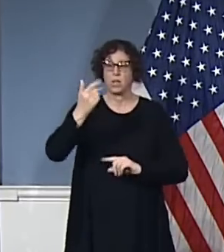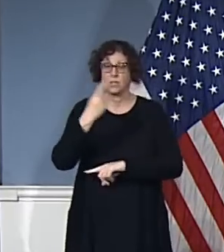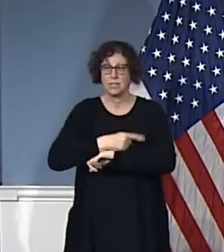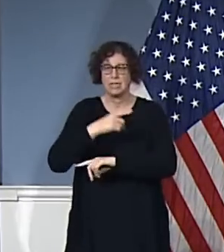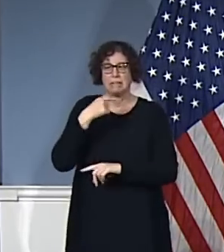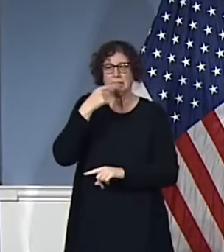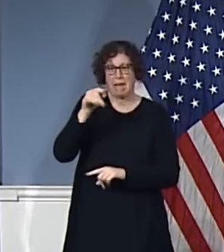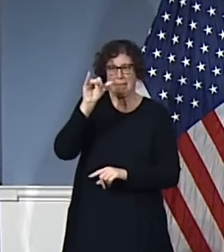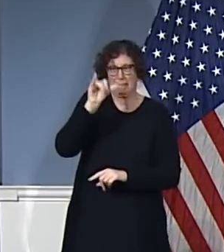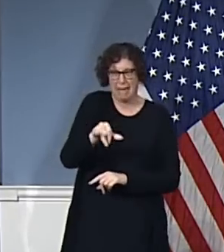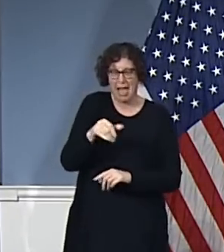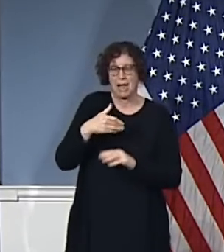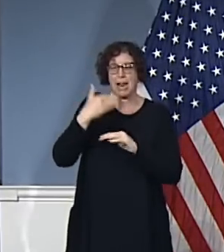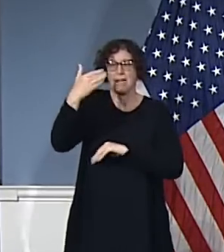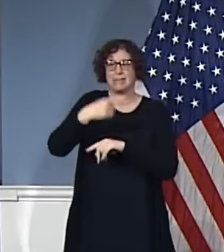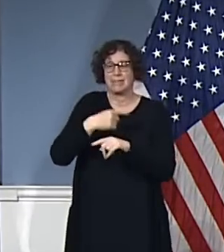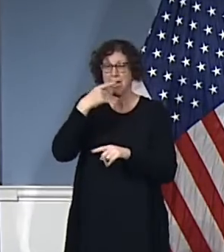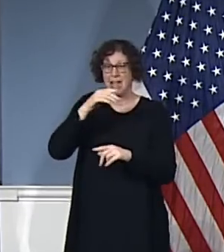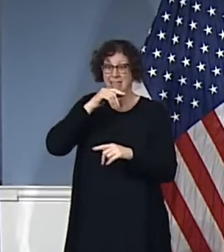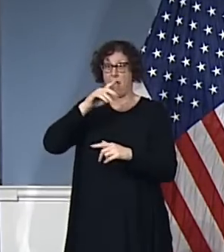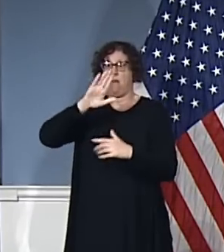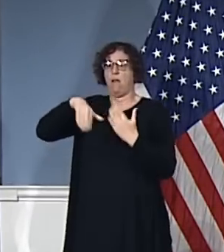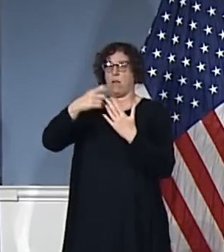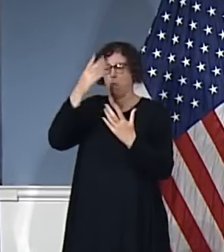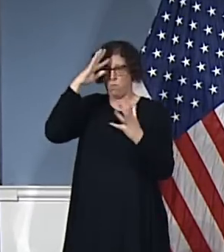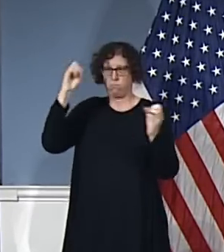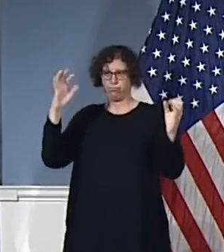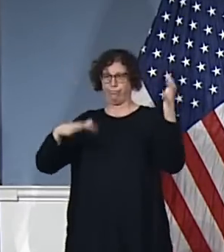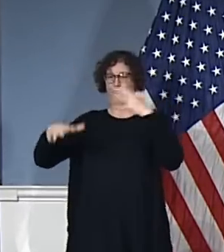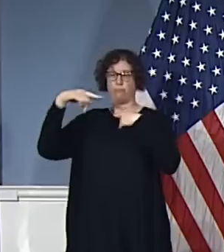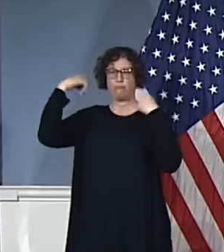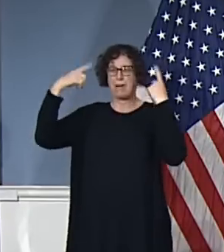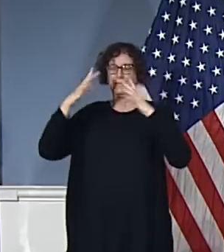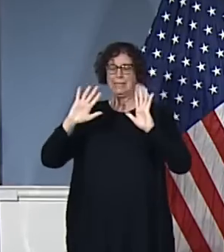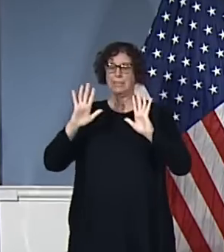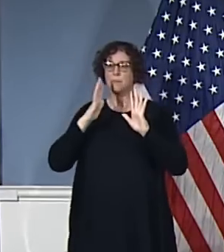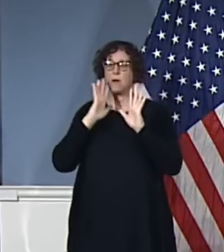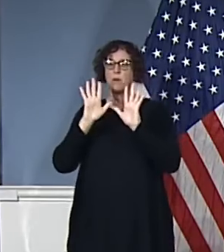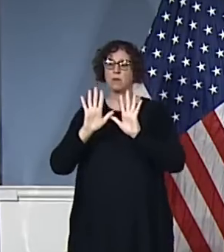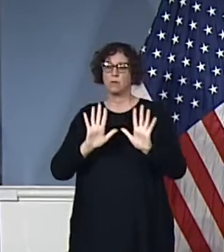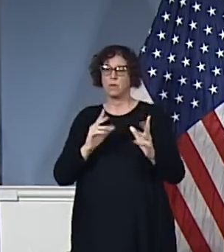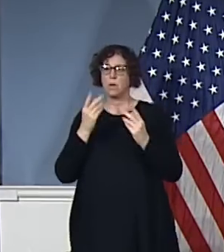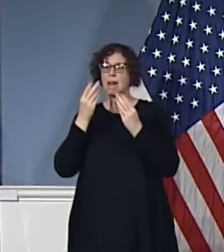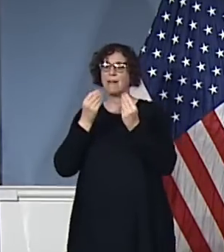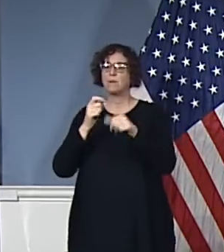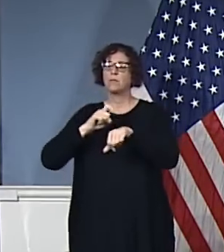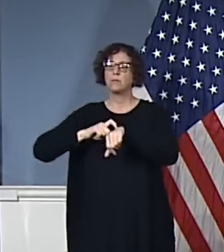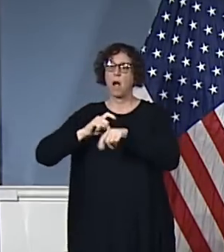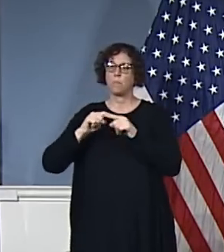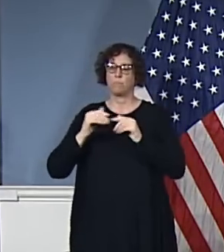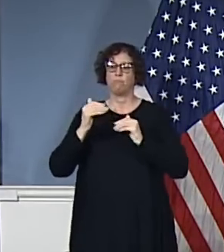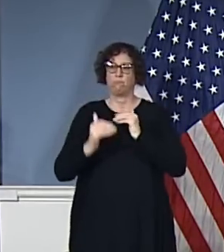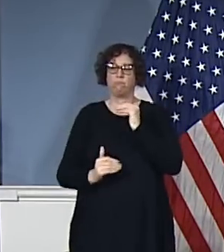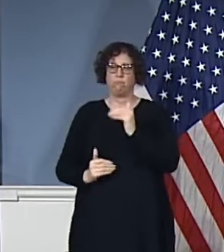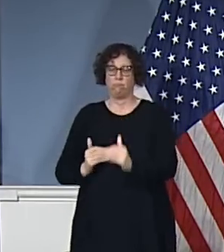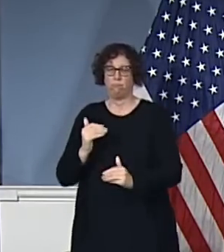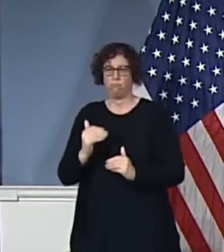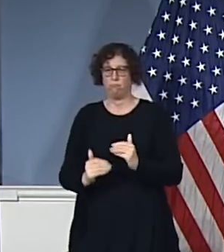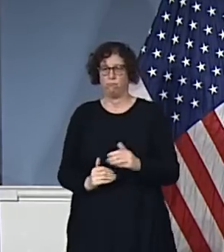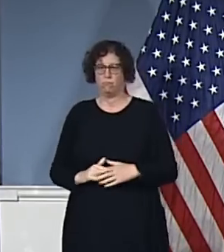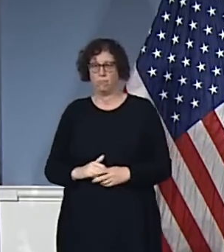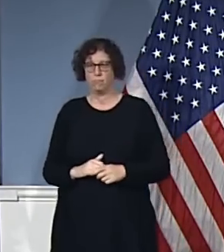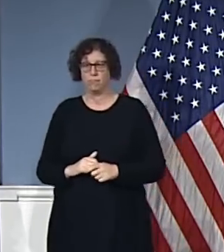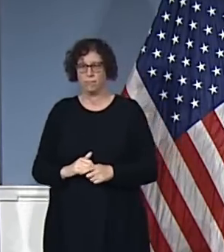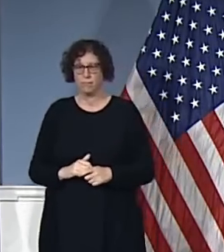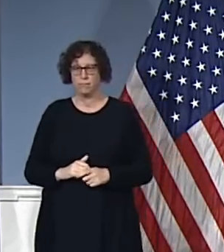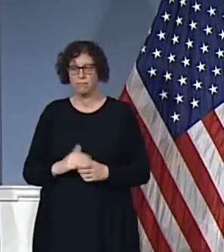Go ahead, Alex. Hi. Hi, can you hear me? Yep. Okay, great. There's growing